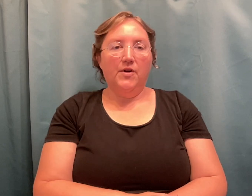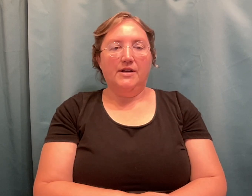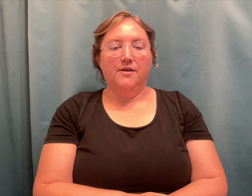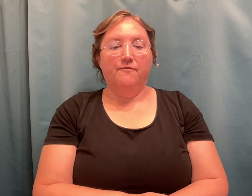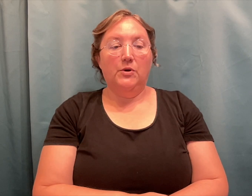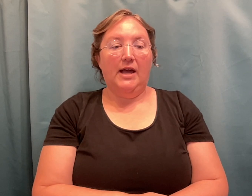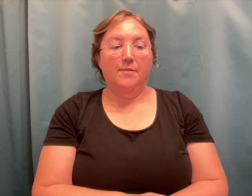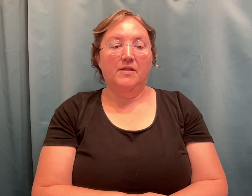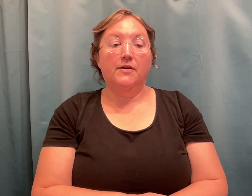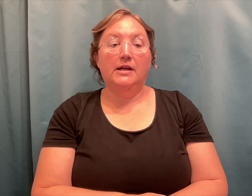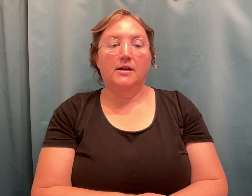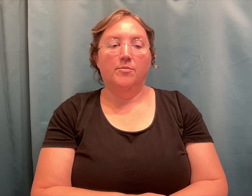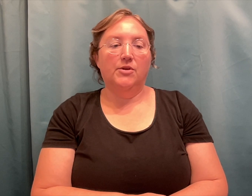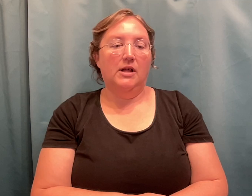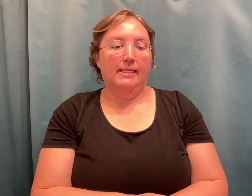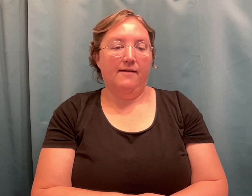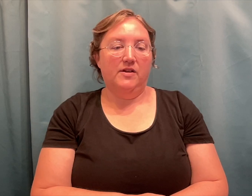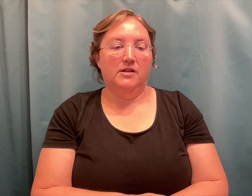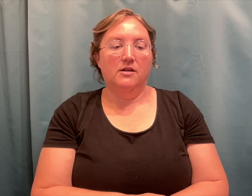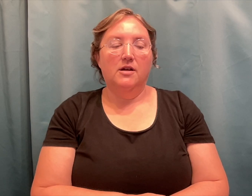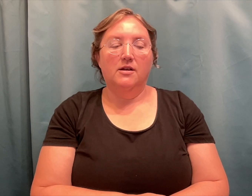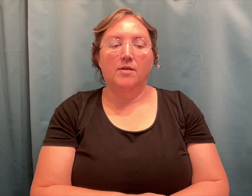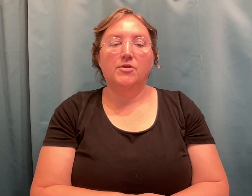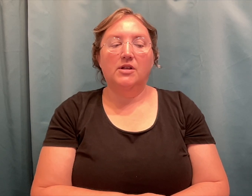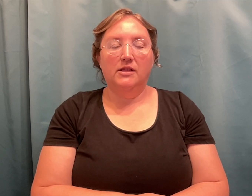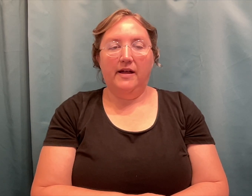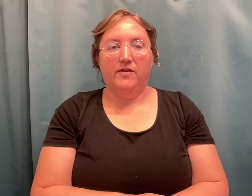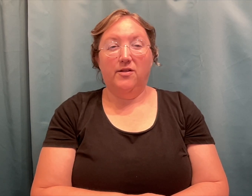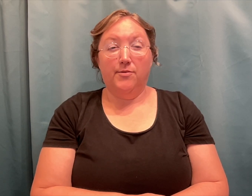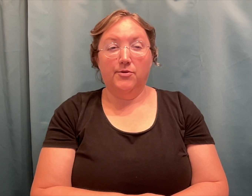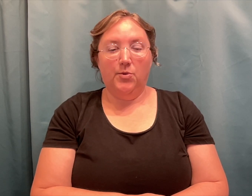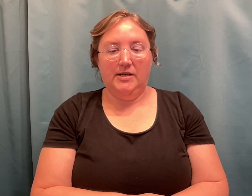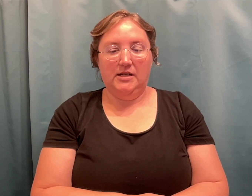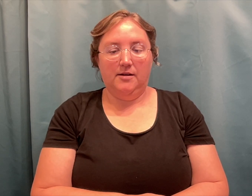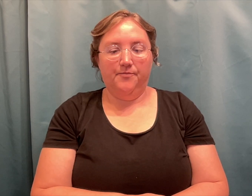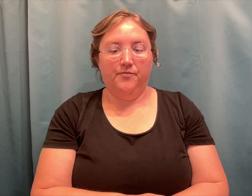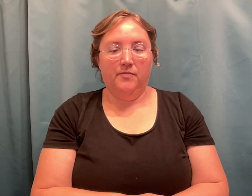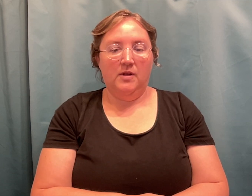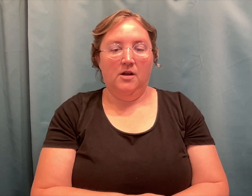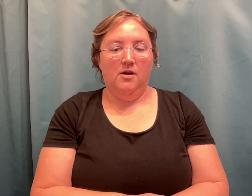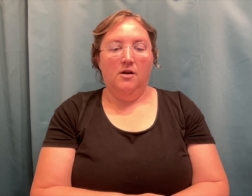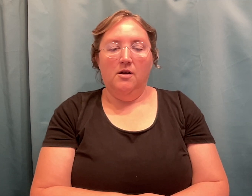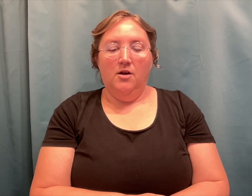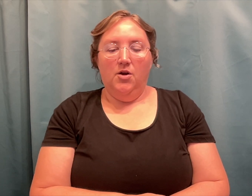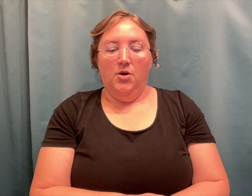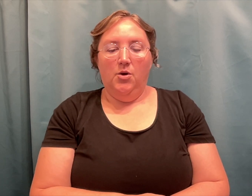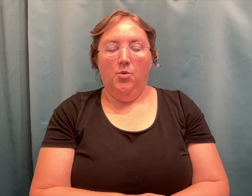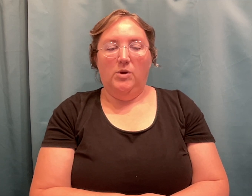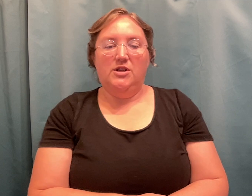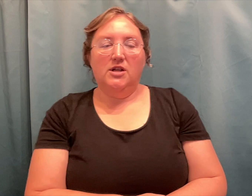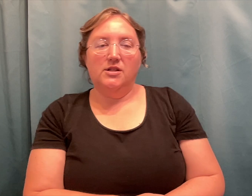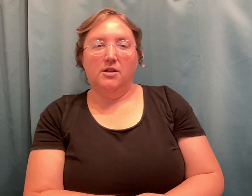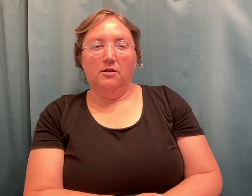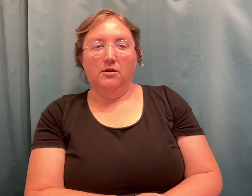All right, vocabulary number 11, numbers 11 through 20. We just